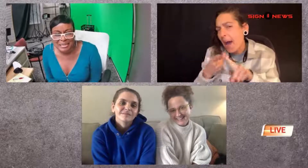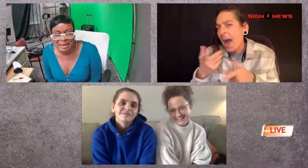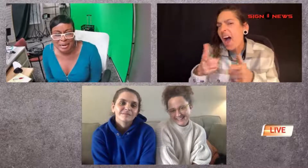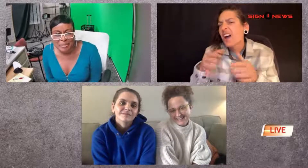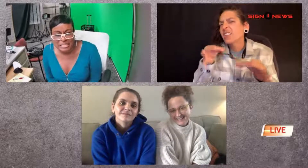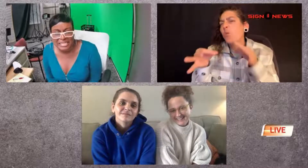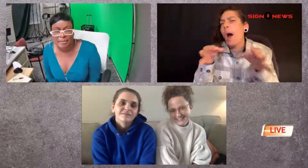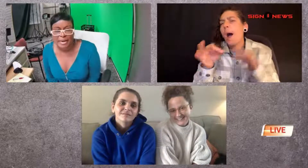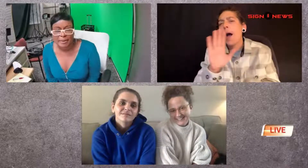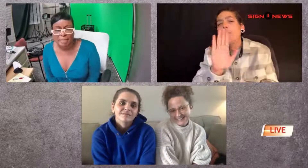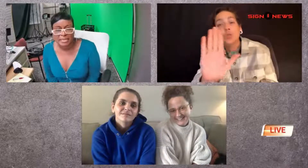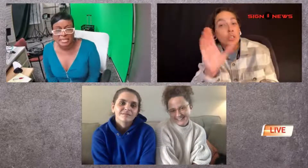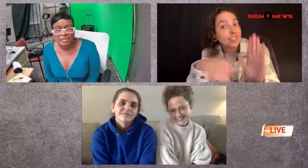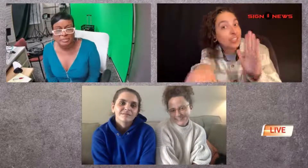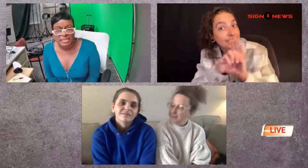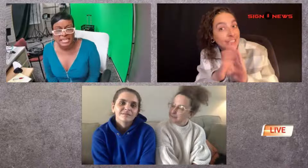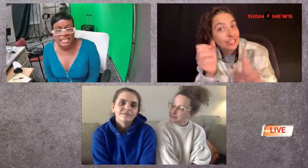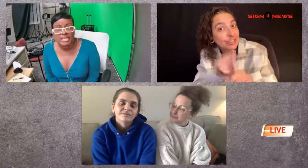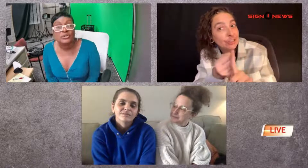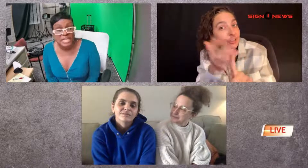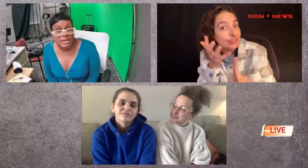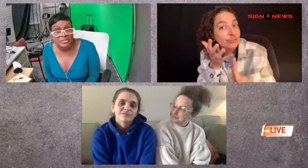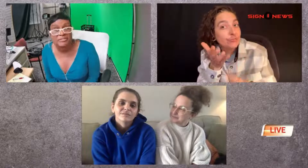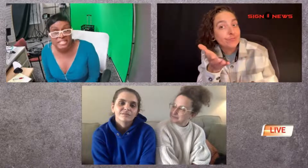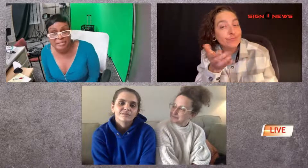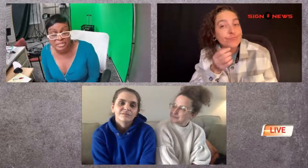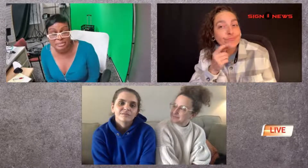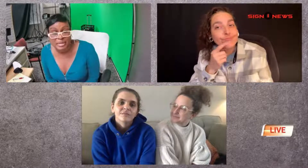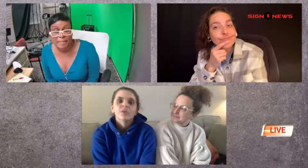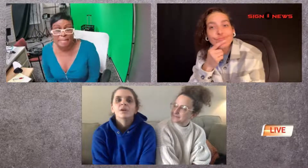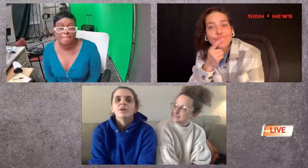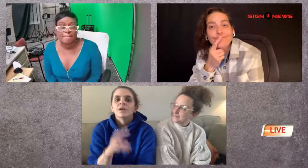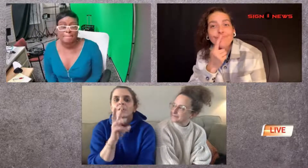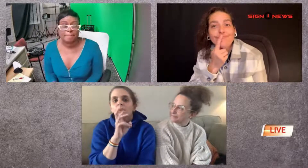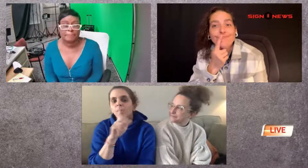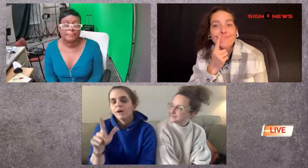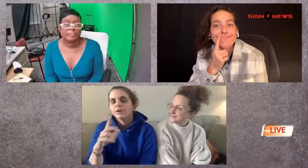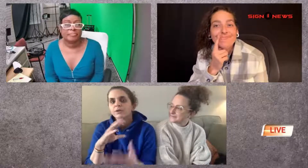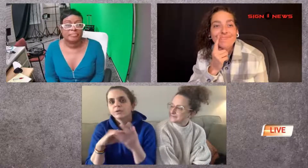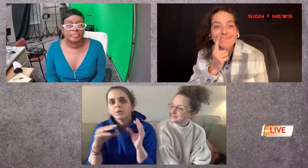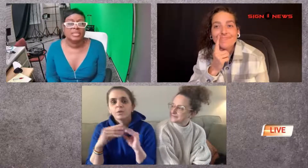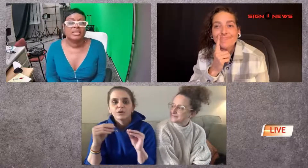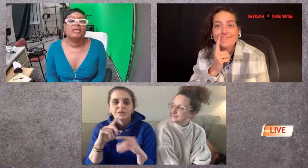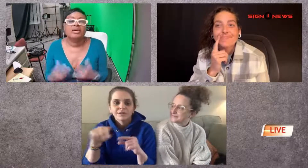what's that about? Can you explain your character for that one as well?